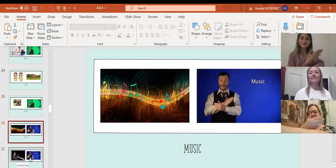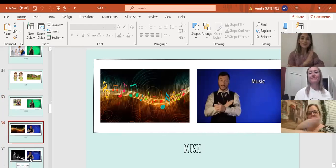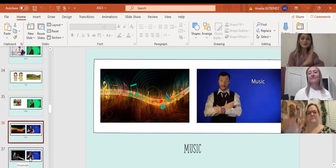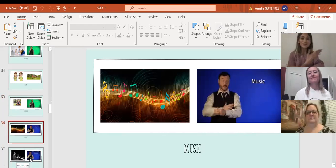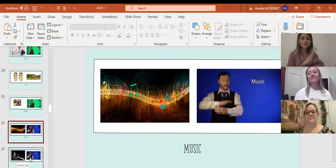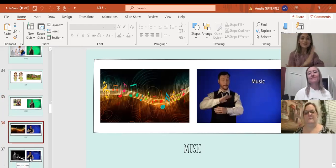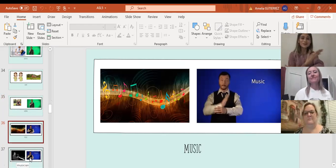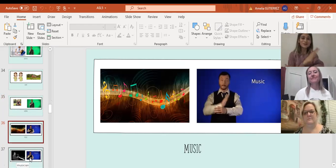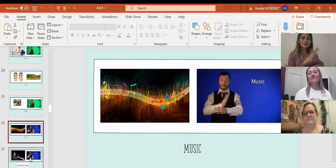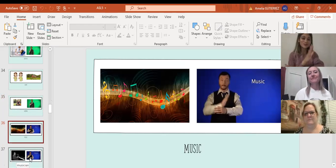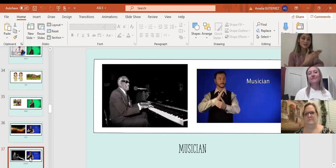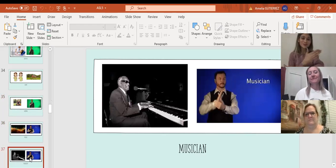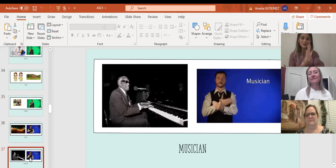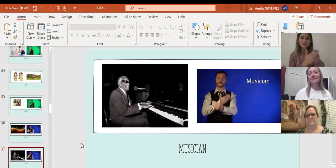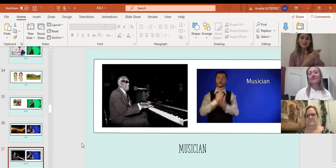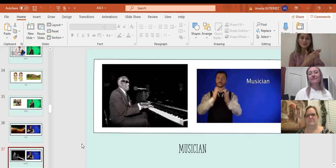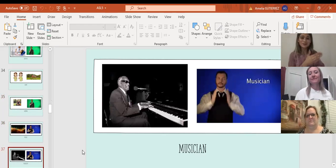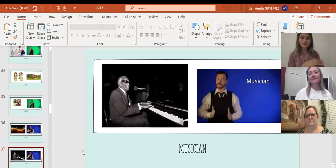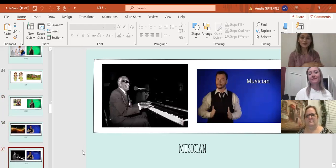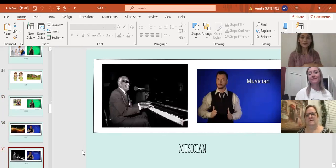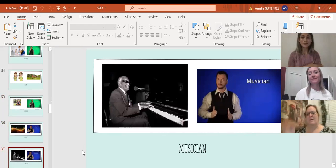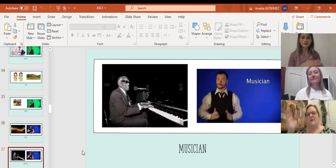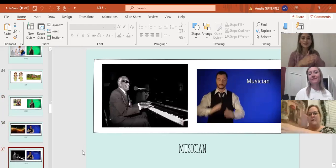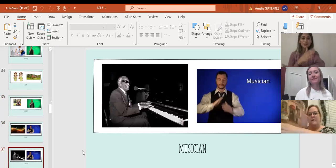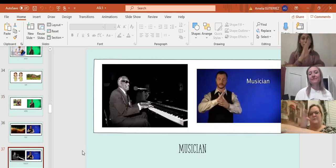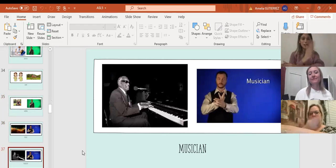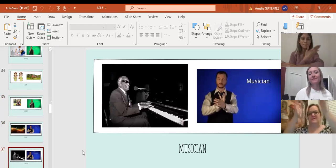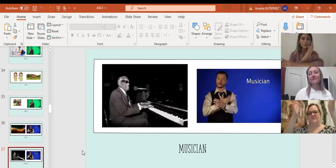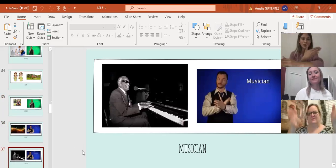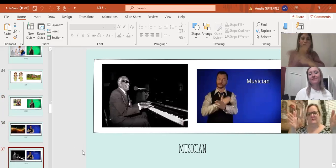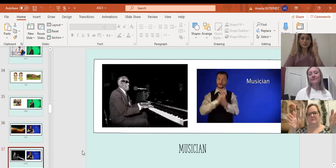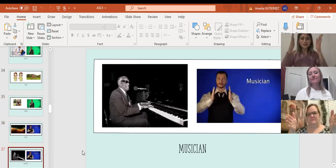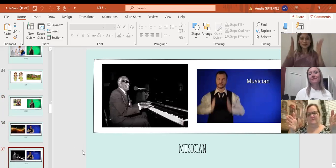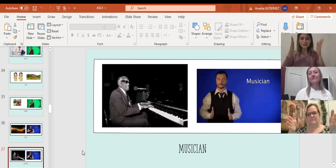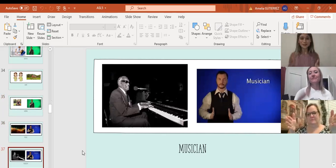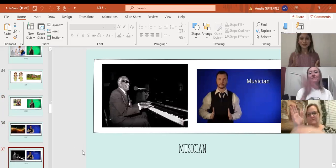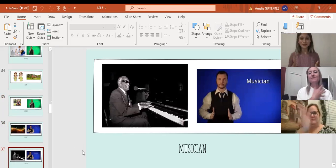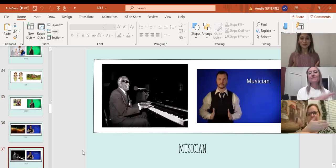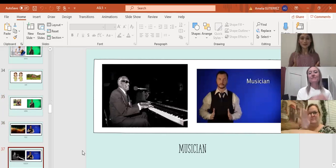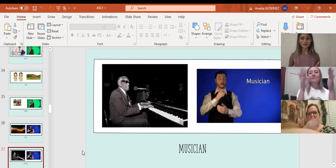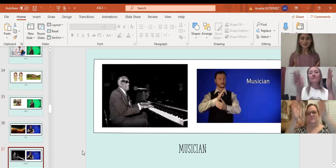Musician.